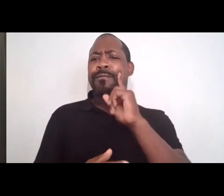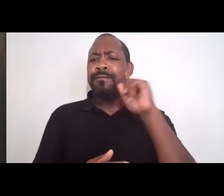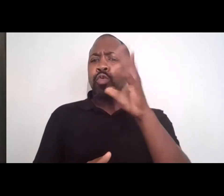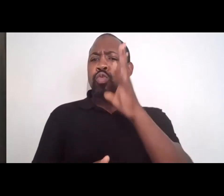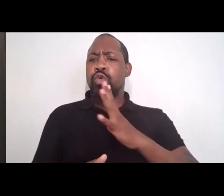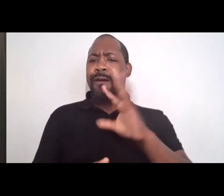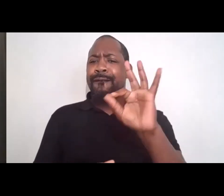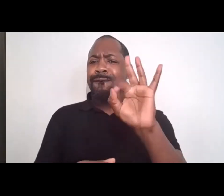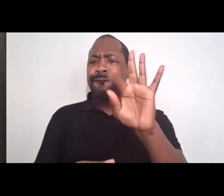who,